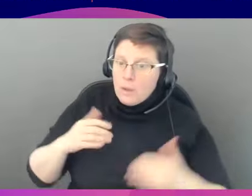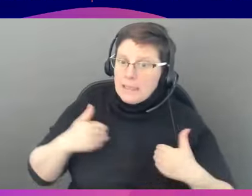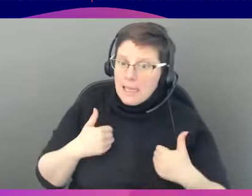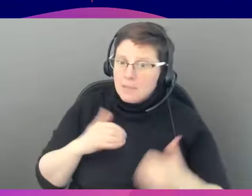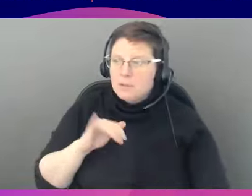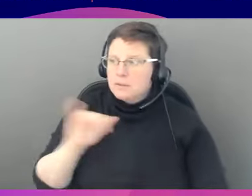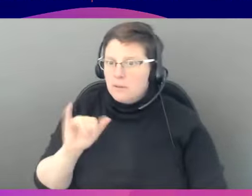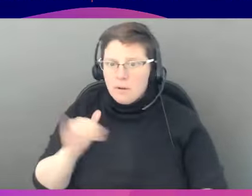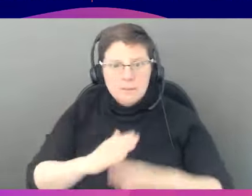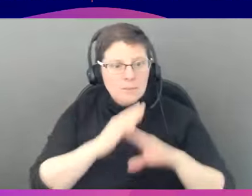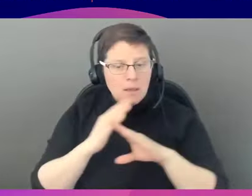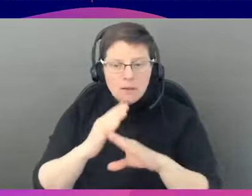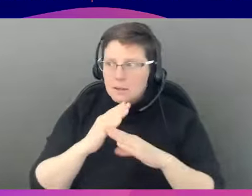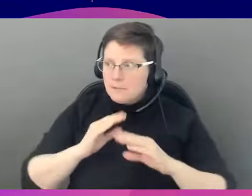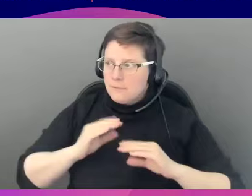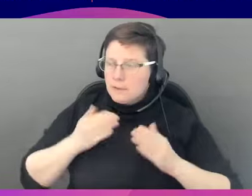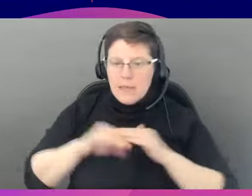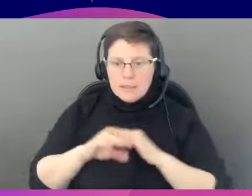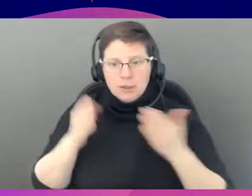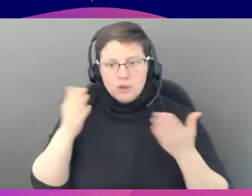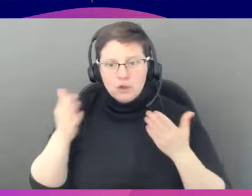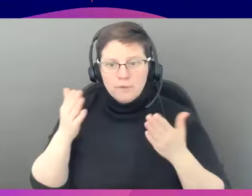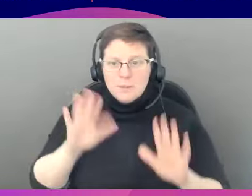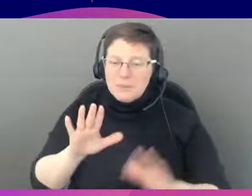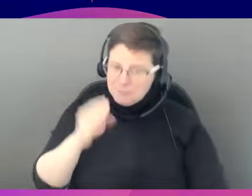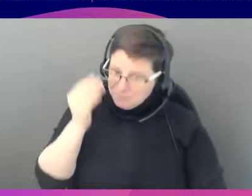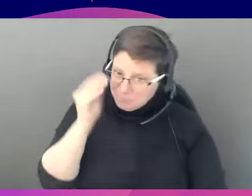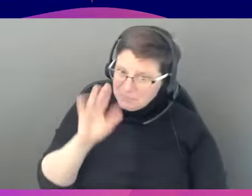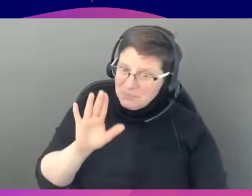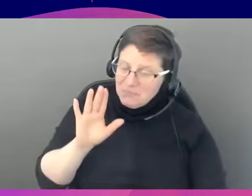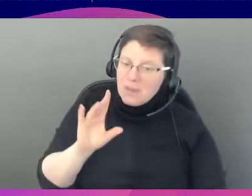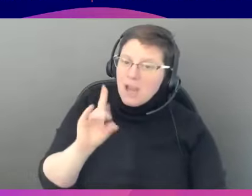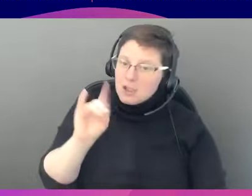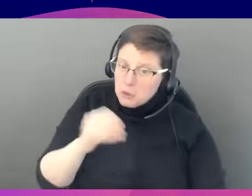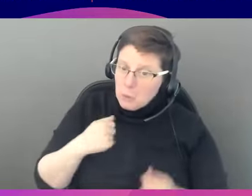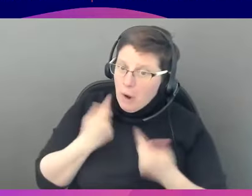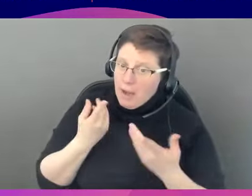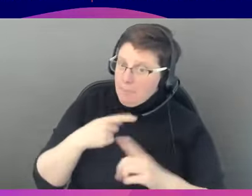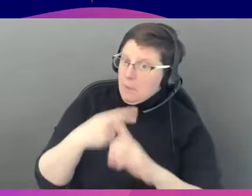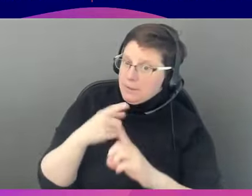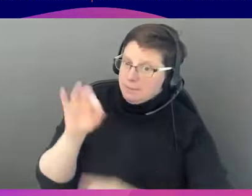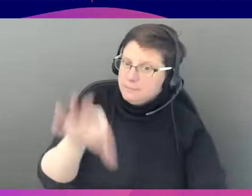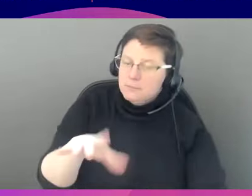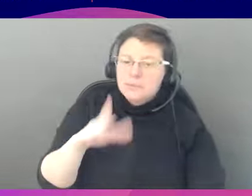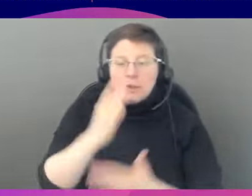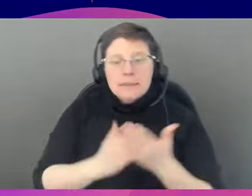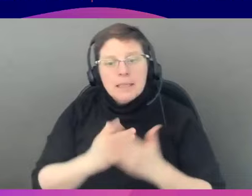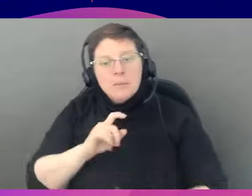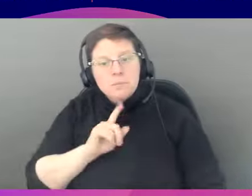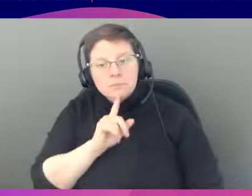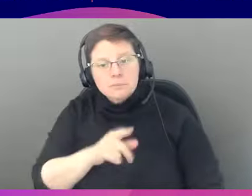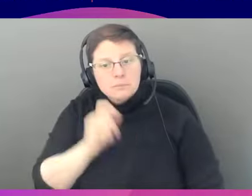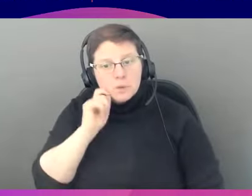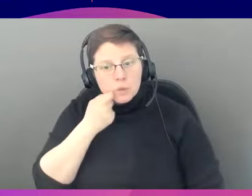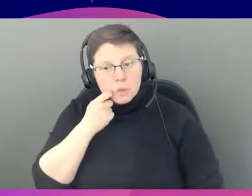when it comes to farmed animals. That said, I do like to end on a note of hope. There are some really cool, innovative solutions